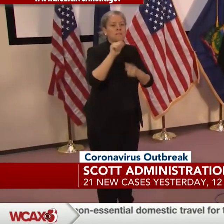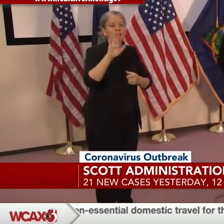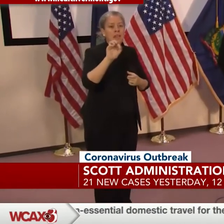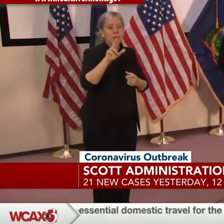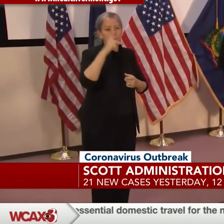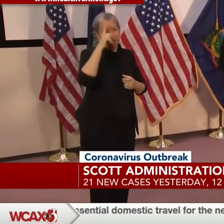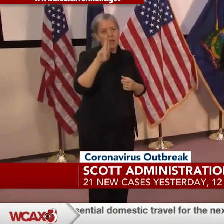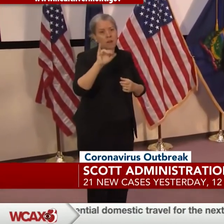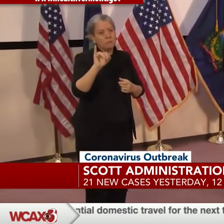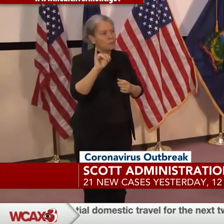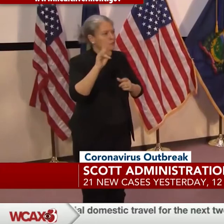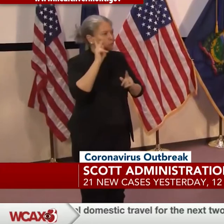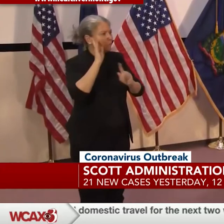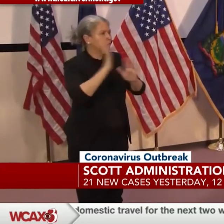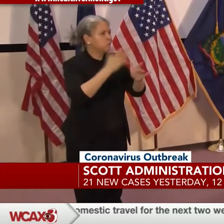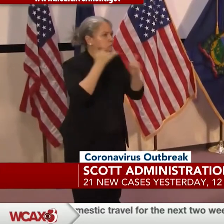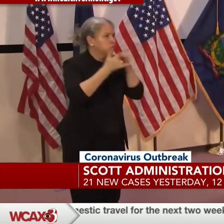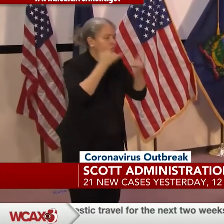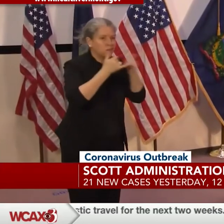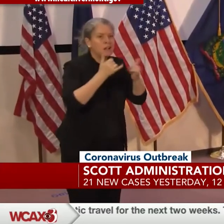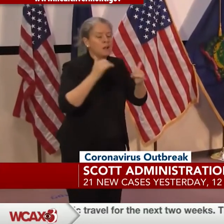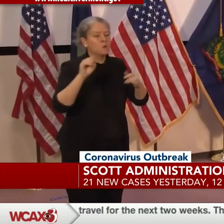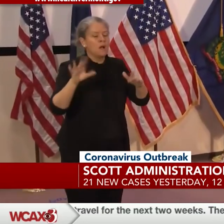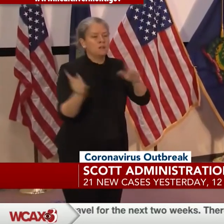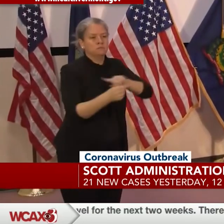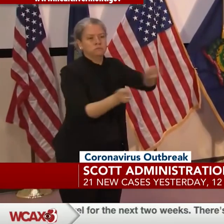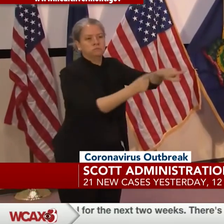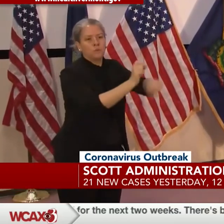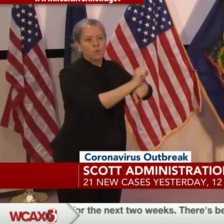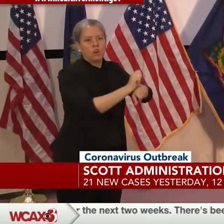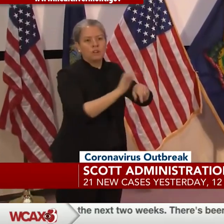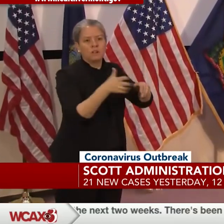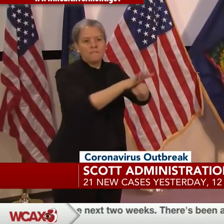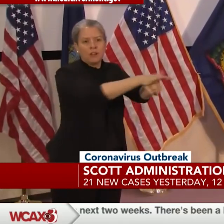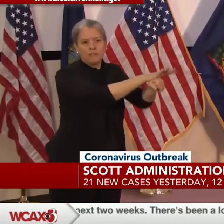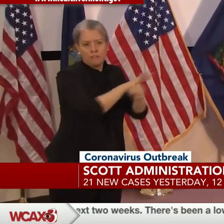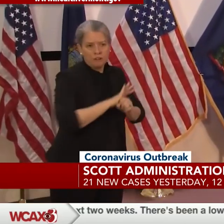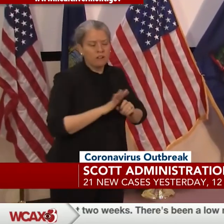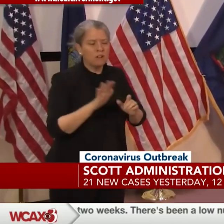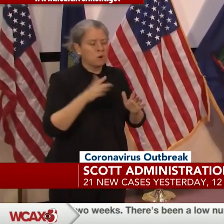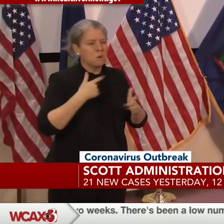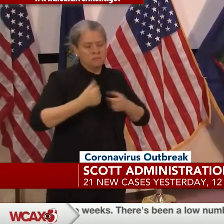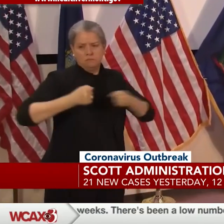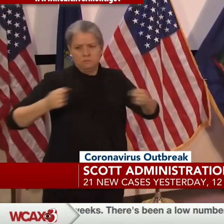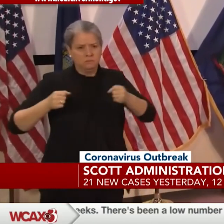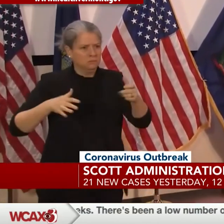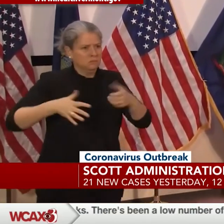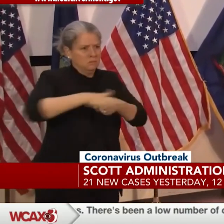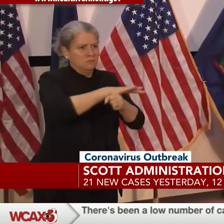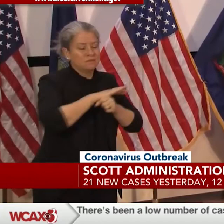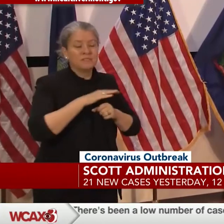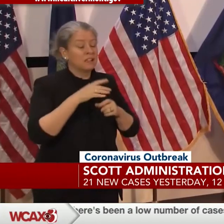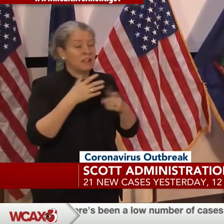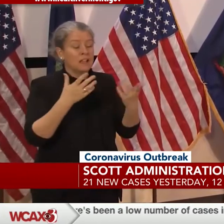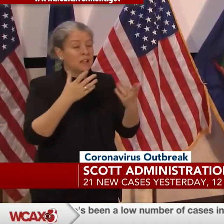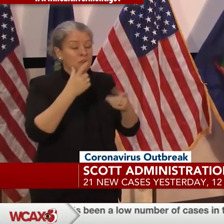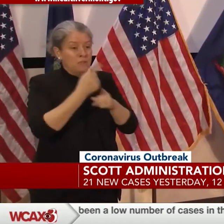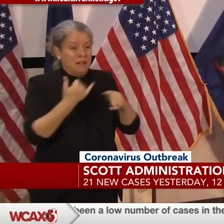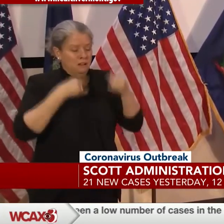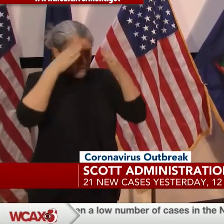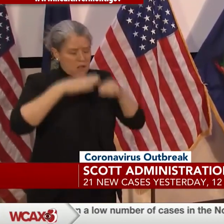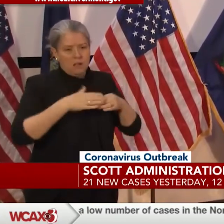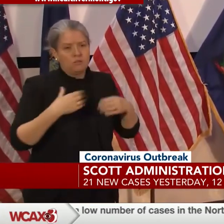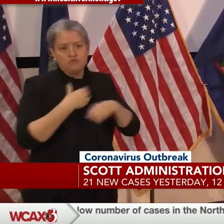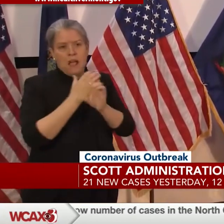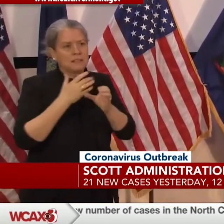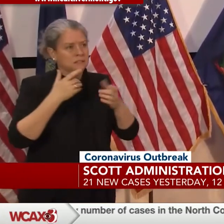seen, in other areas of government as well. Obviously, this is going to, we're trying to focus on the crisis itself today, but